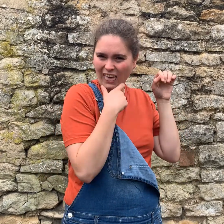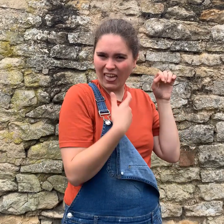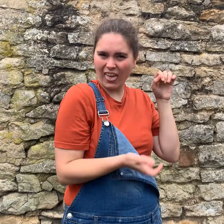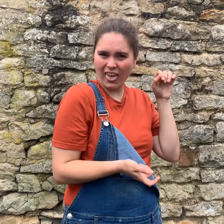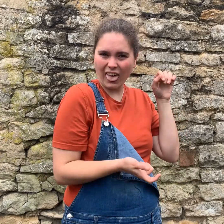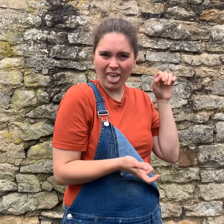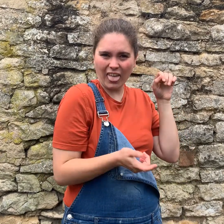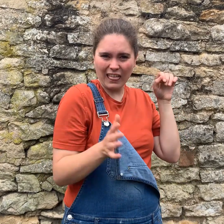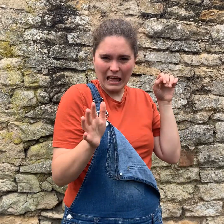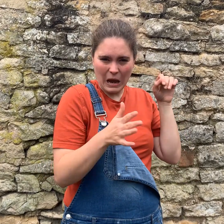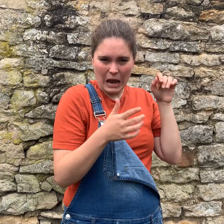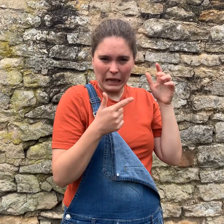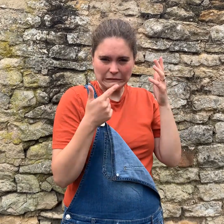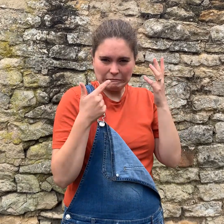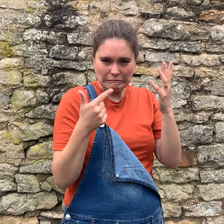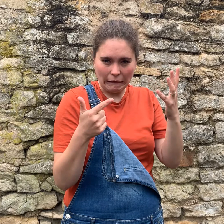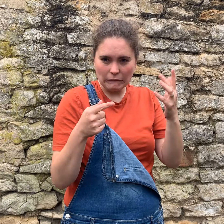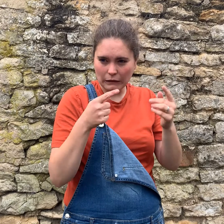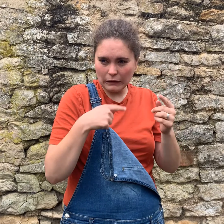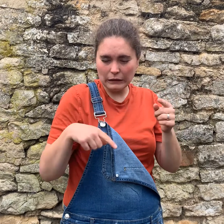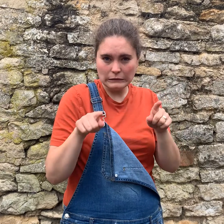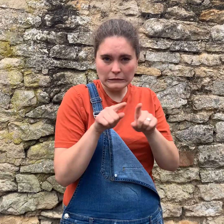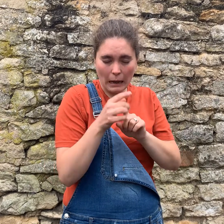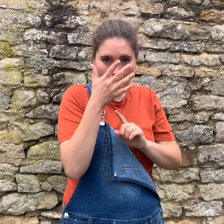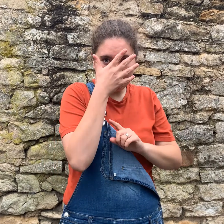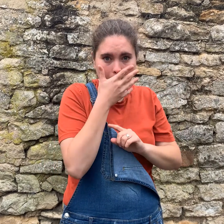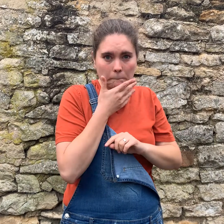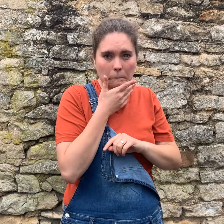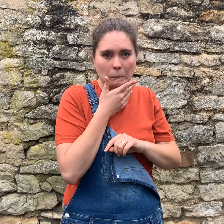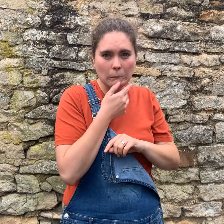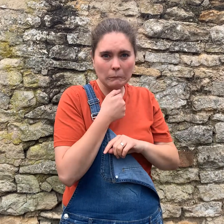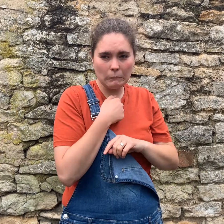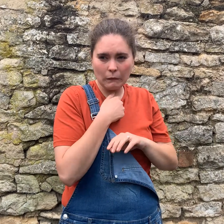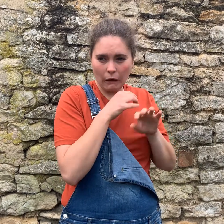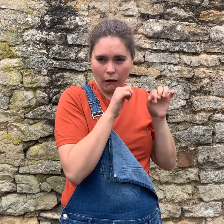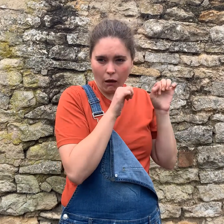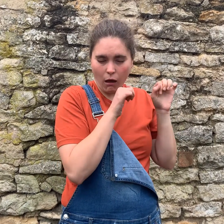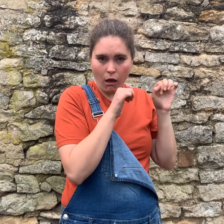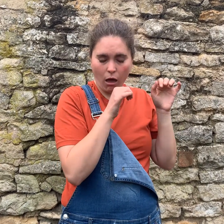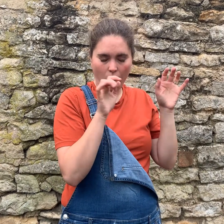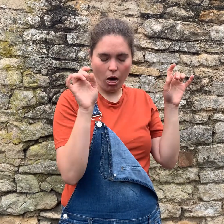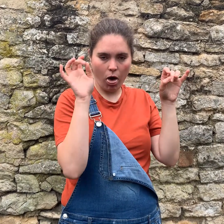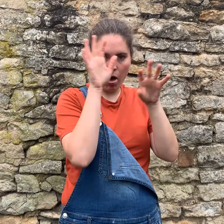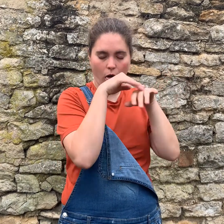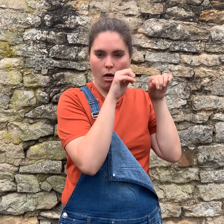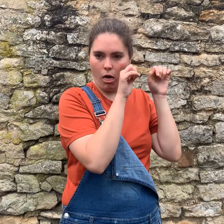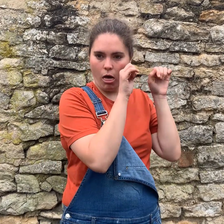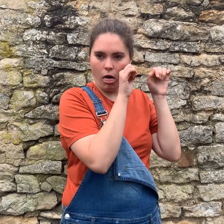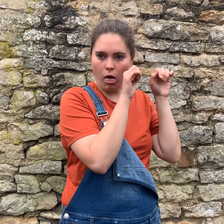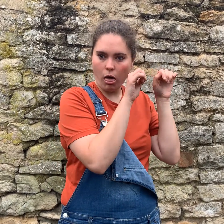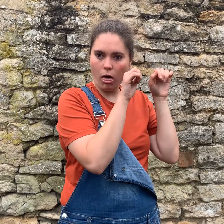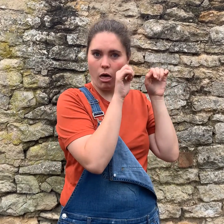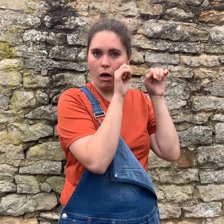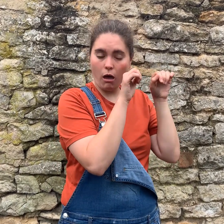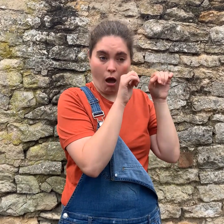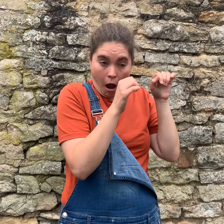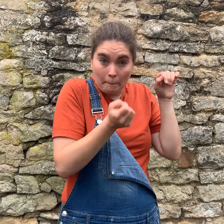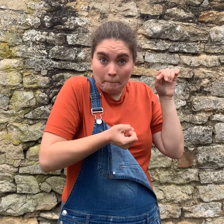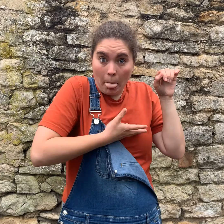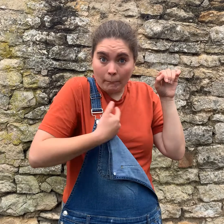Joined the party. I was just shocked. 7 all that looked almost identical. And the lady. I was